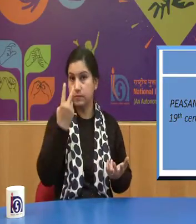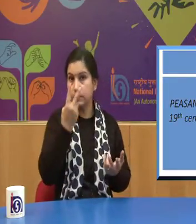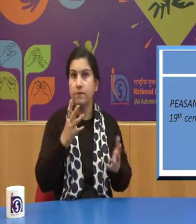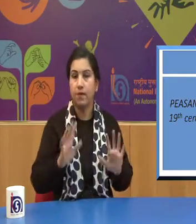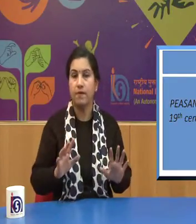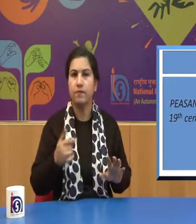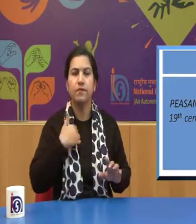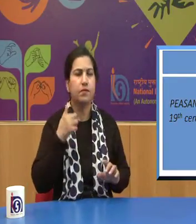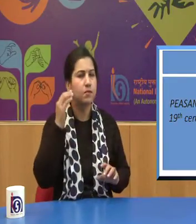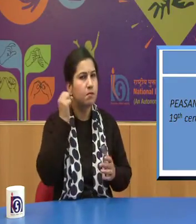video.